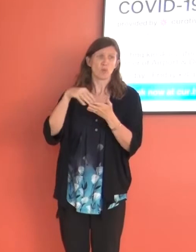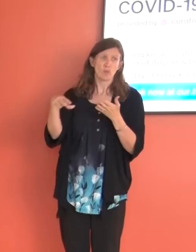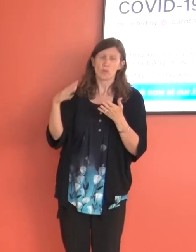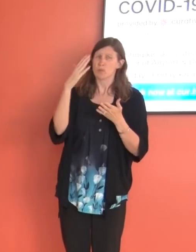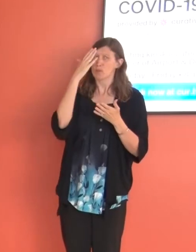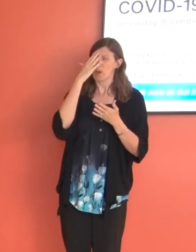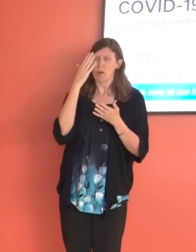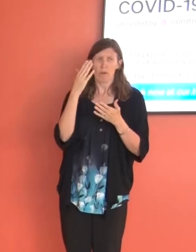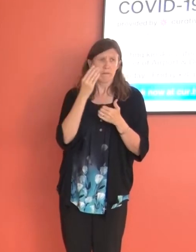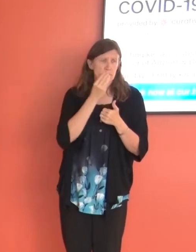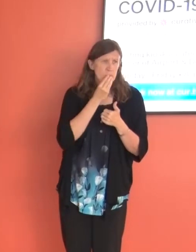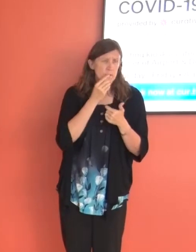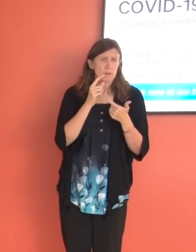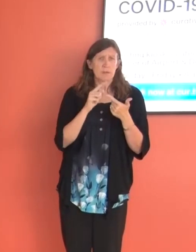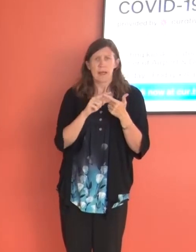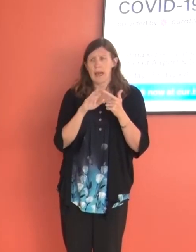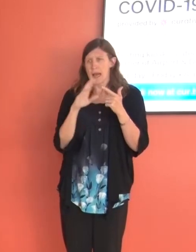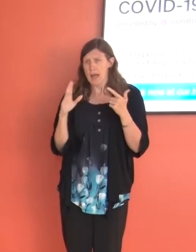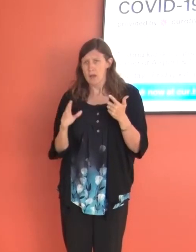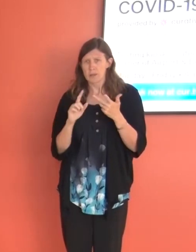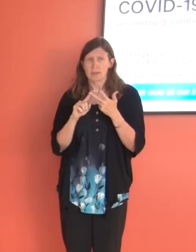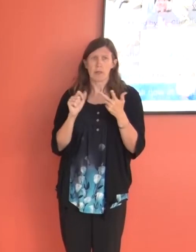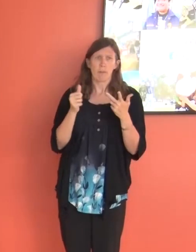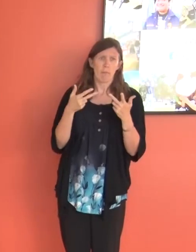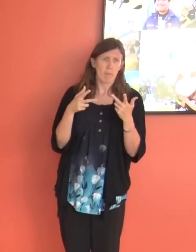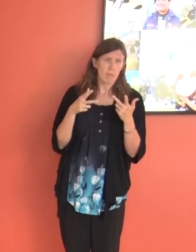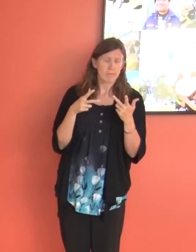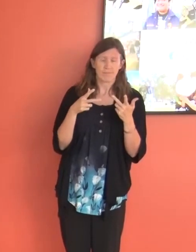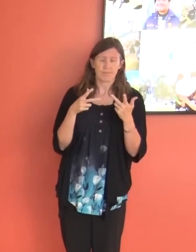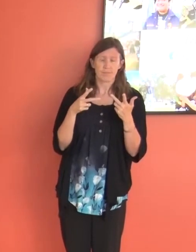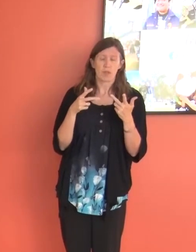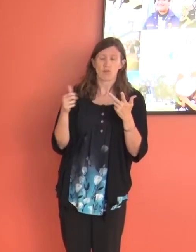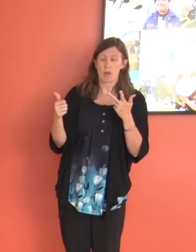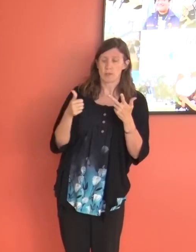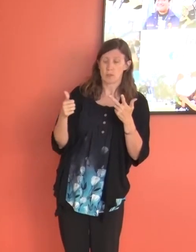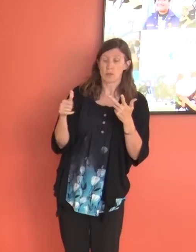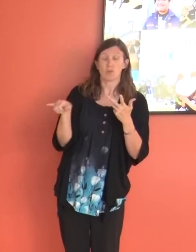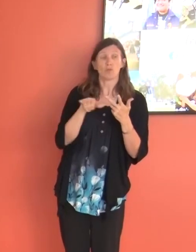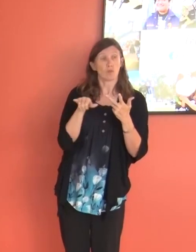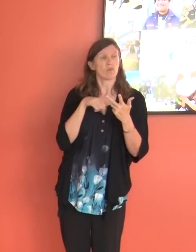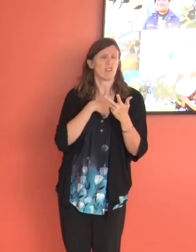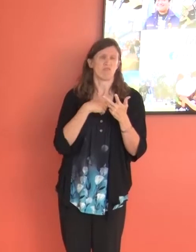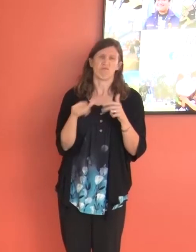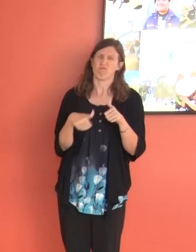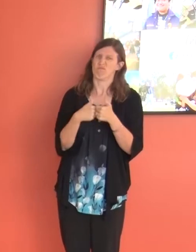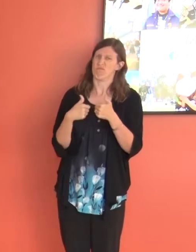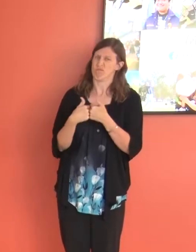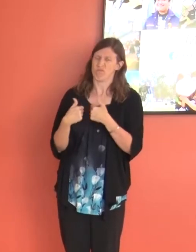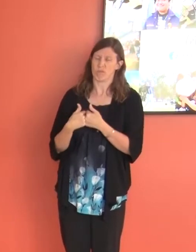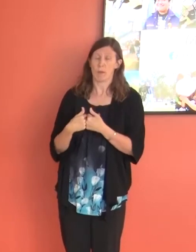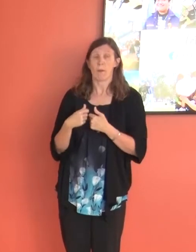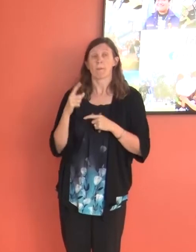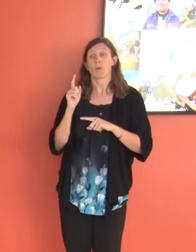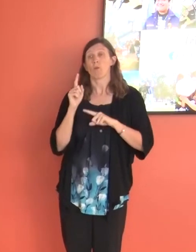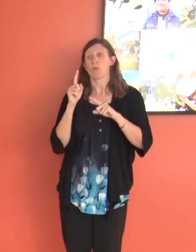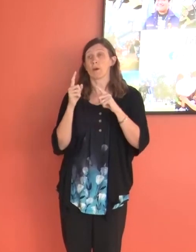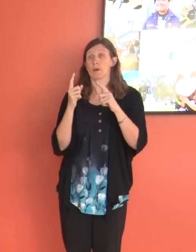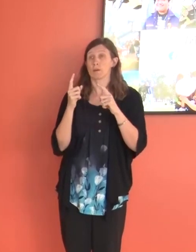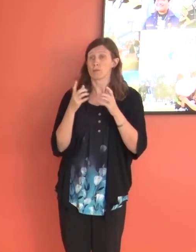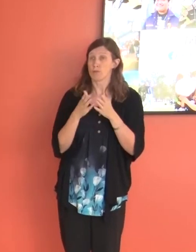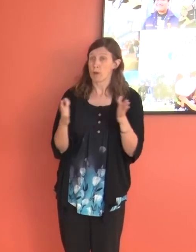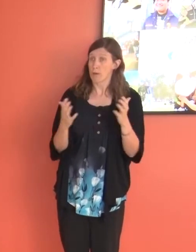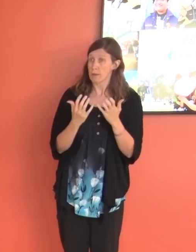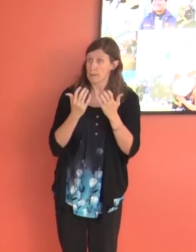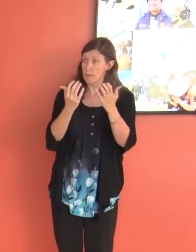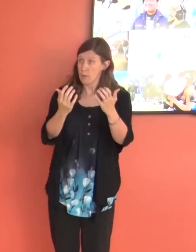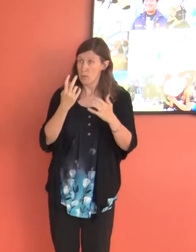food, housing, and transportation. But now, if you were able to attend the General Assembly or watch online and saw